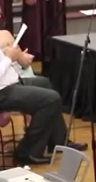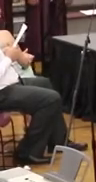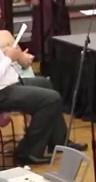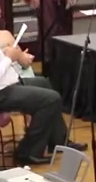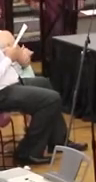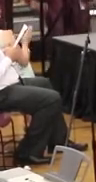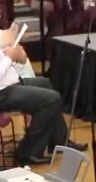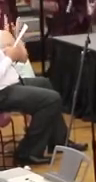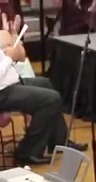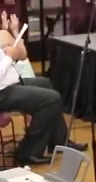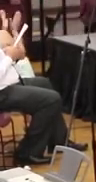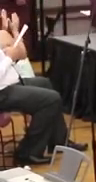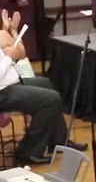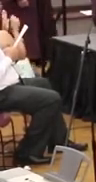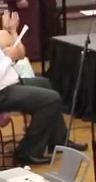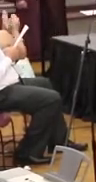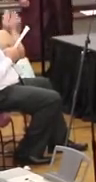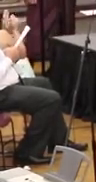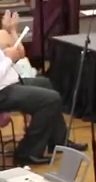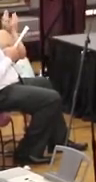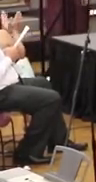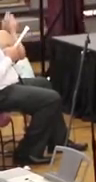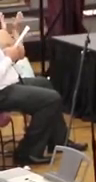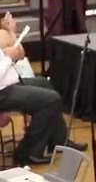Bryant Ty.